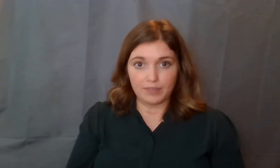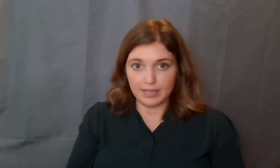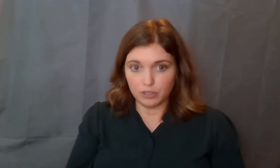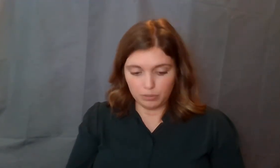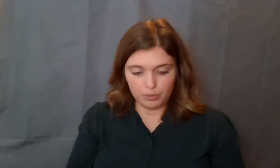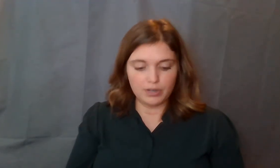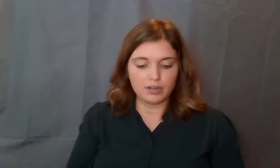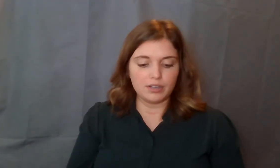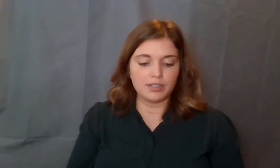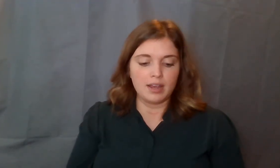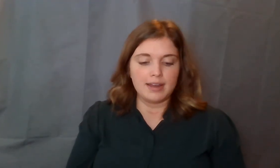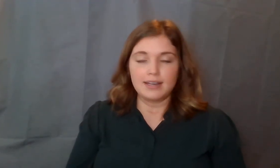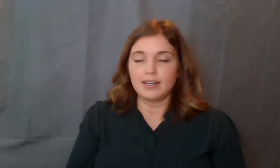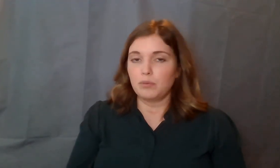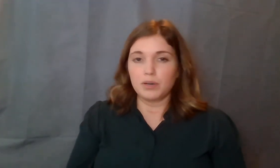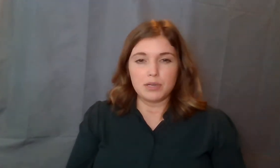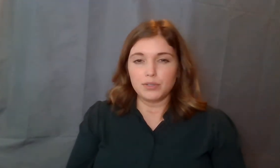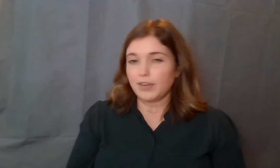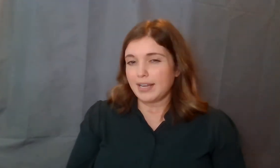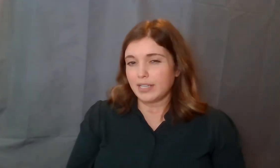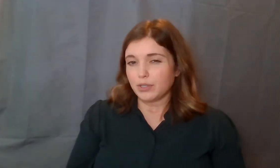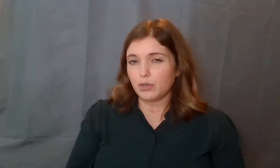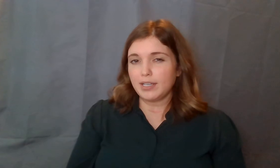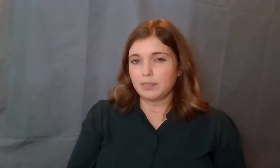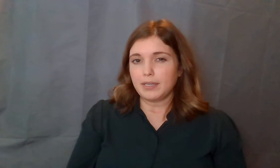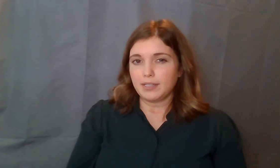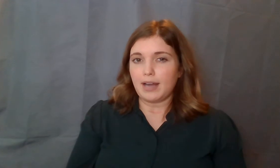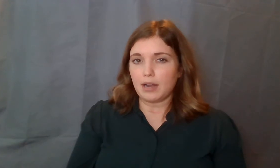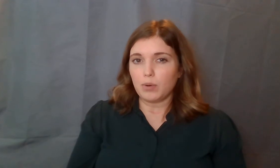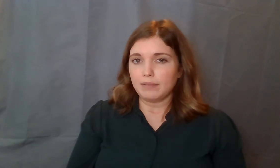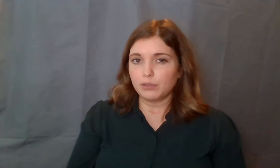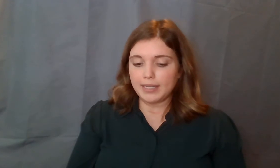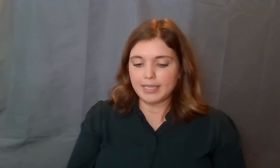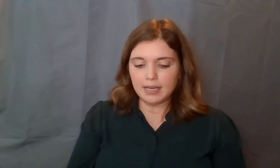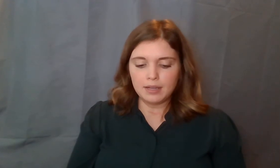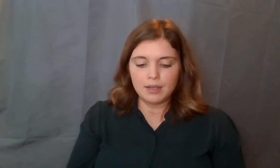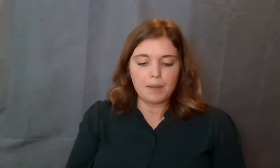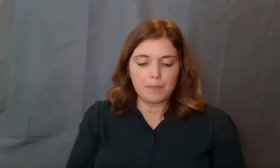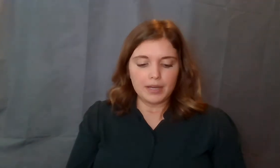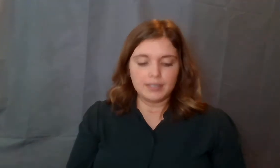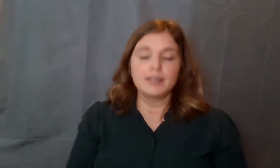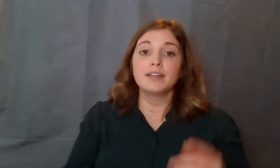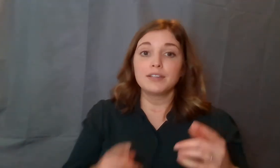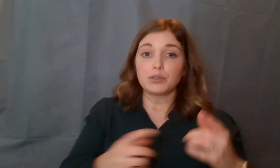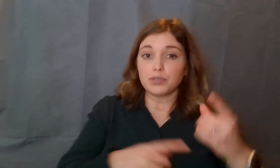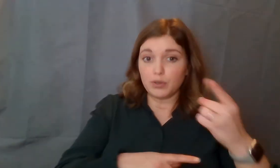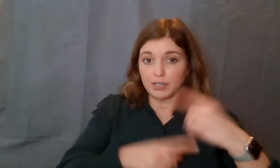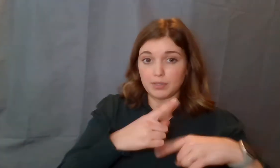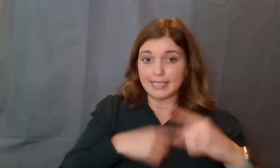certified interpreters, it wouldn't be used for ASL students because they're not quite fluent yet. But so students would